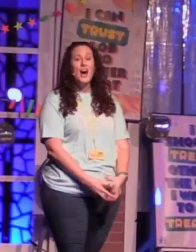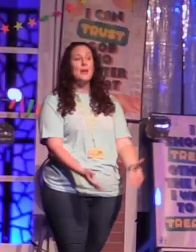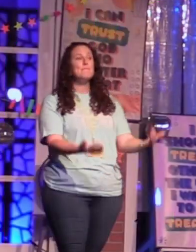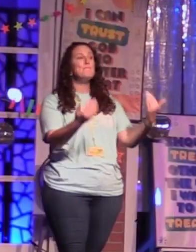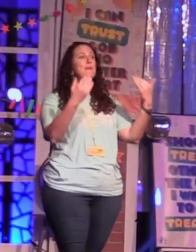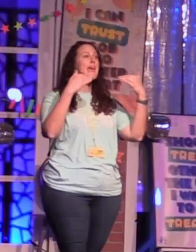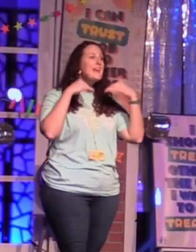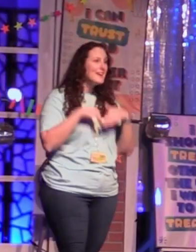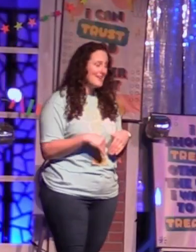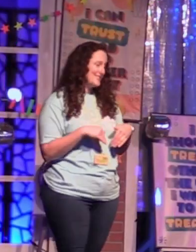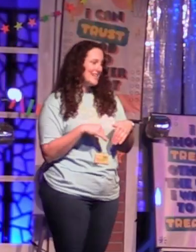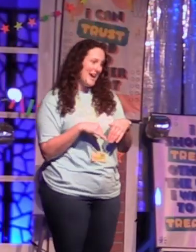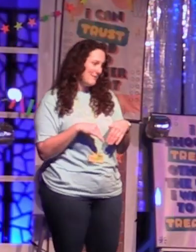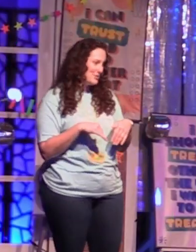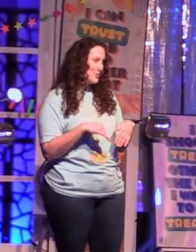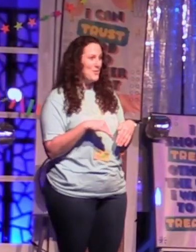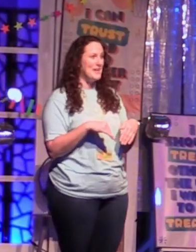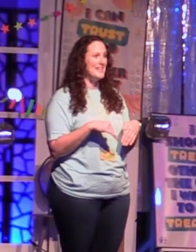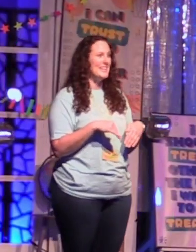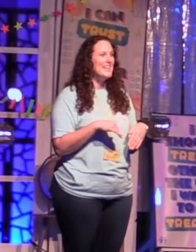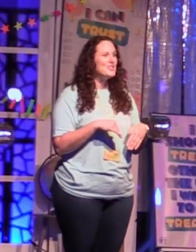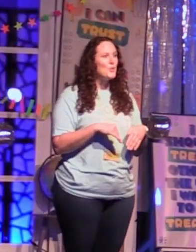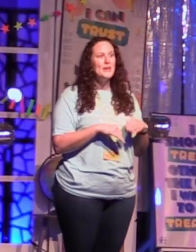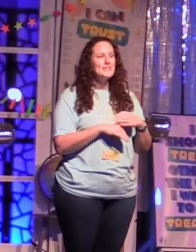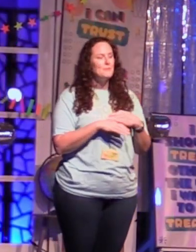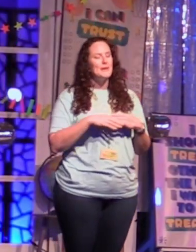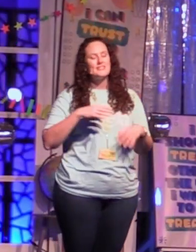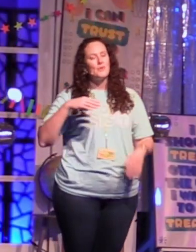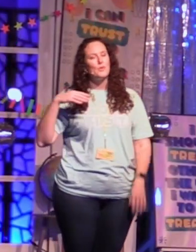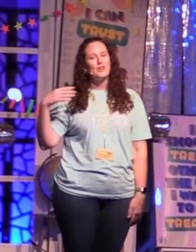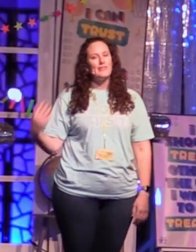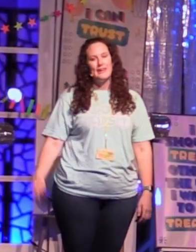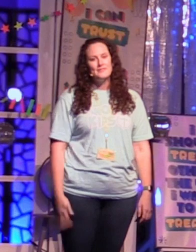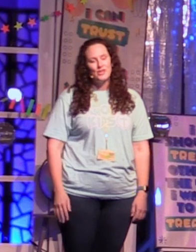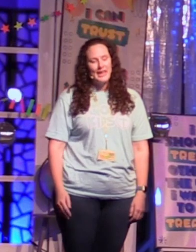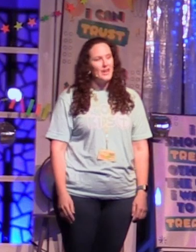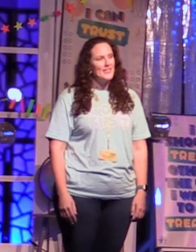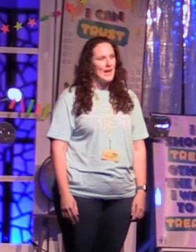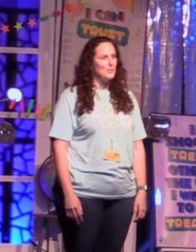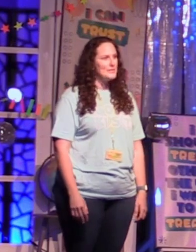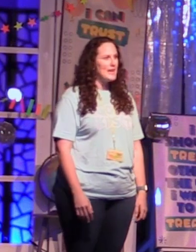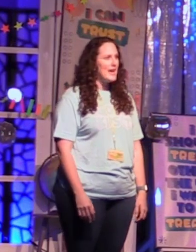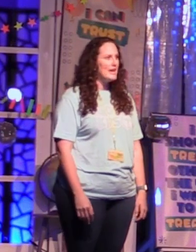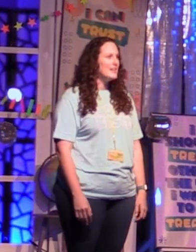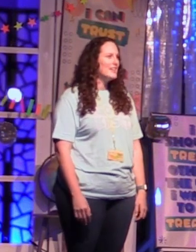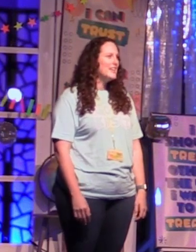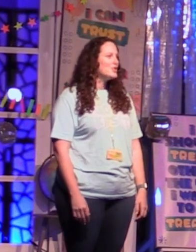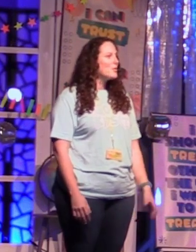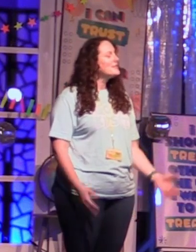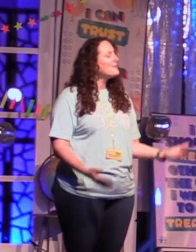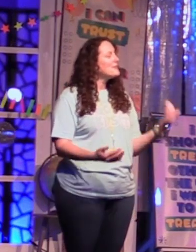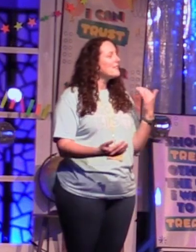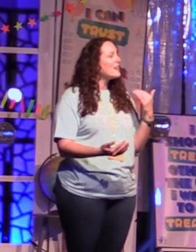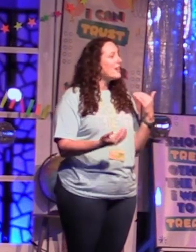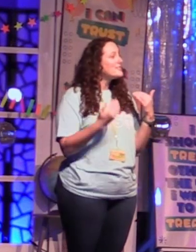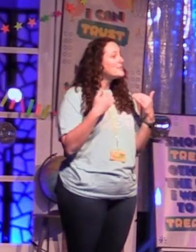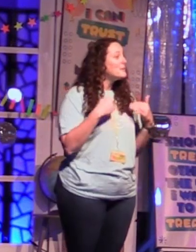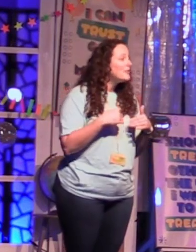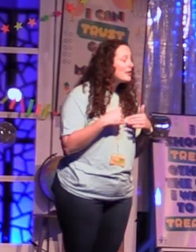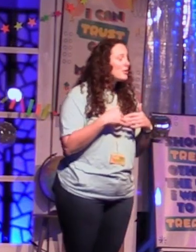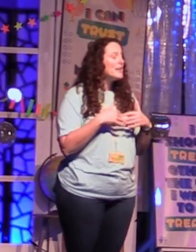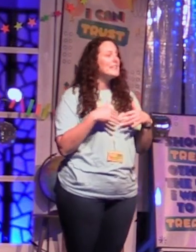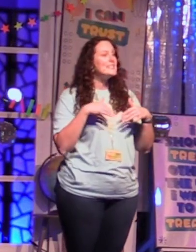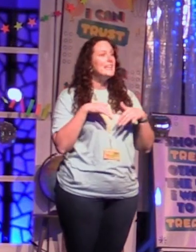fact, God made us to have joy. Joy isn't based on what our lives are like on the outside. Joy is something that